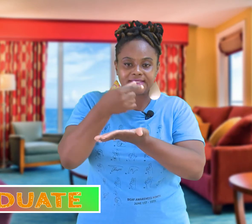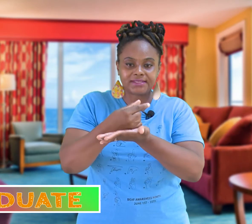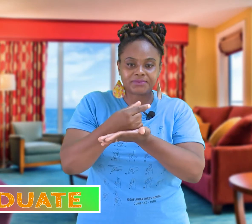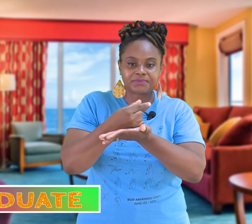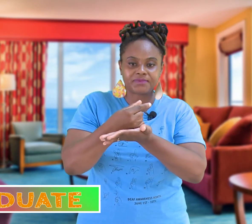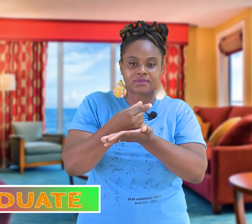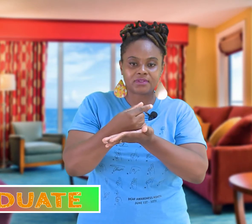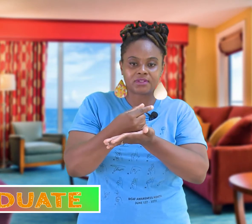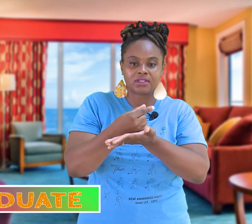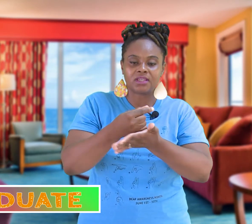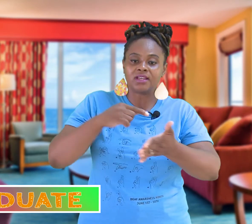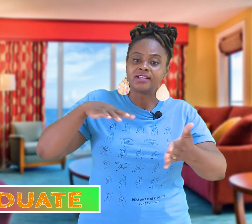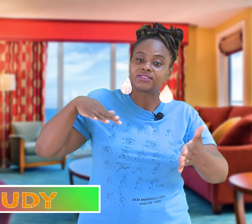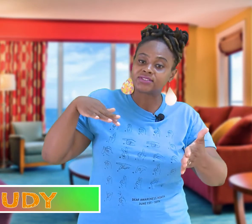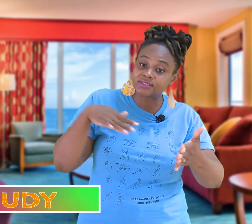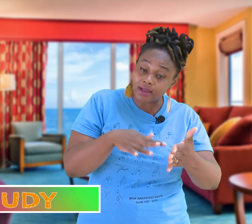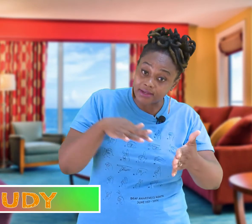graduate, study,